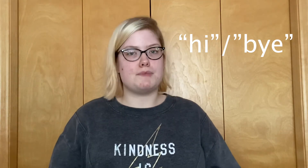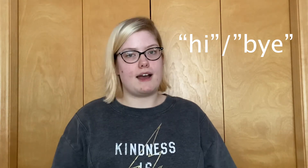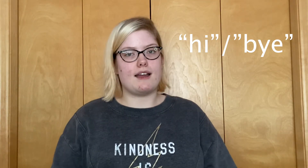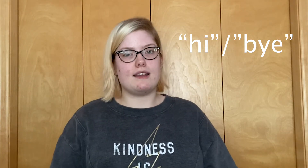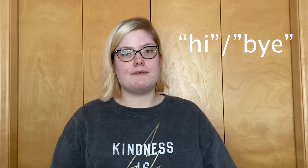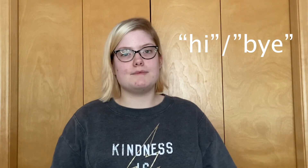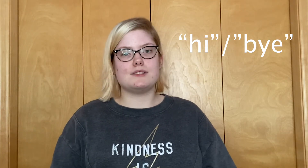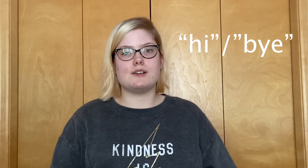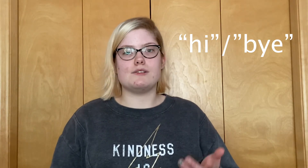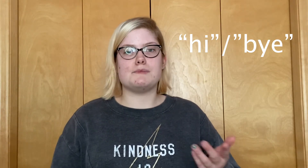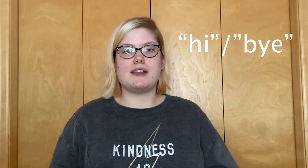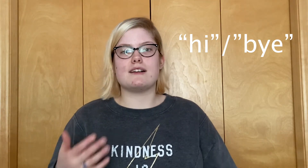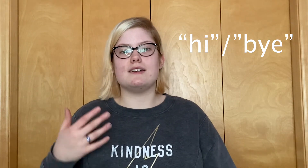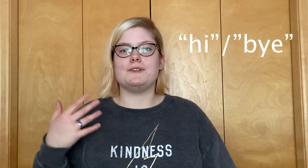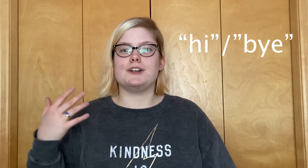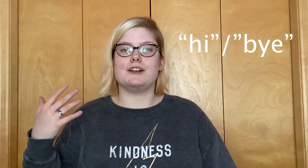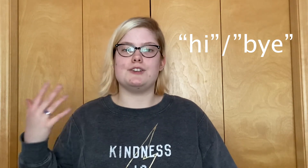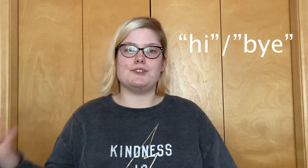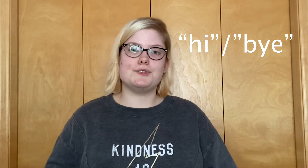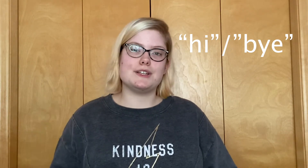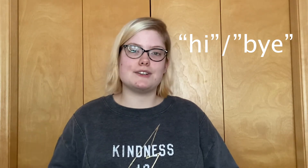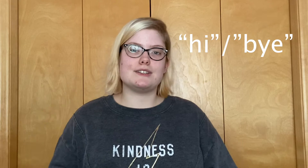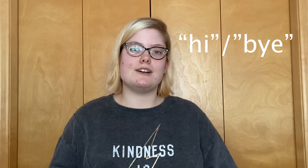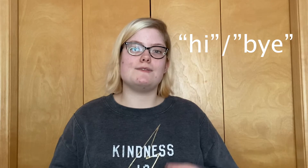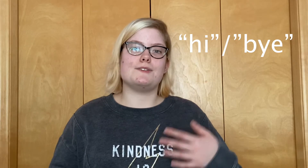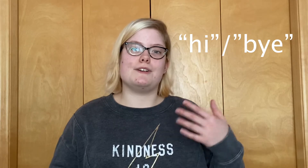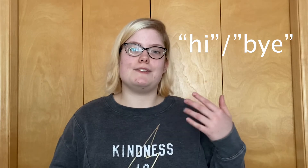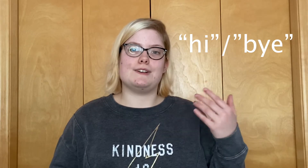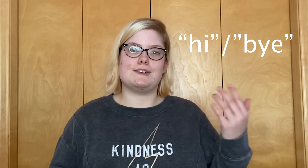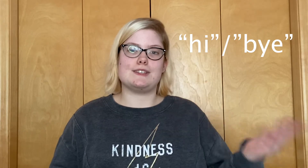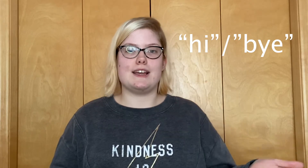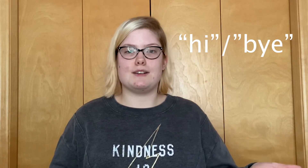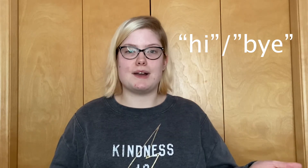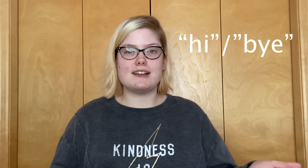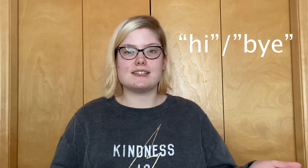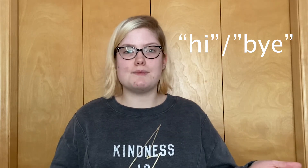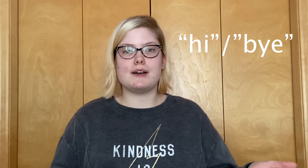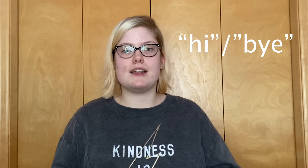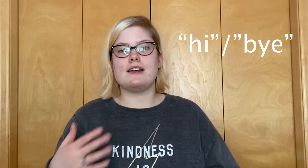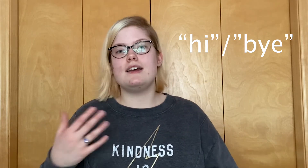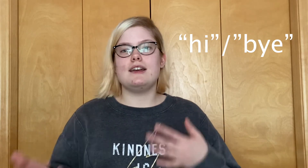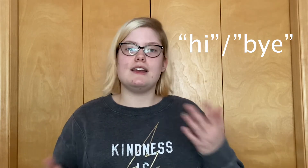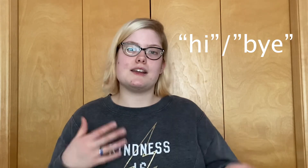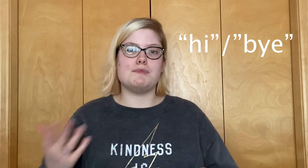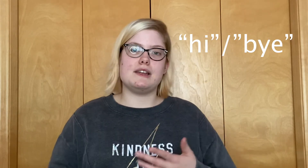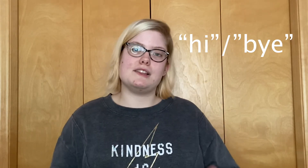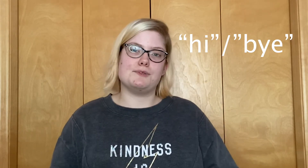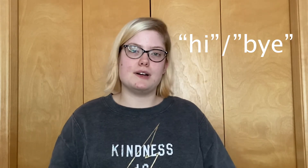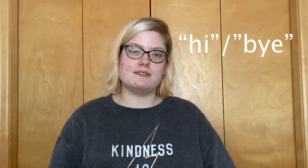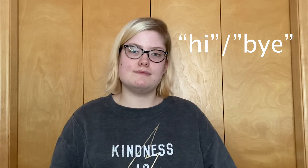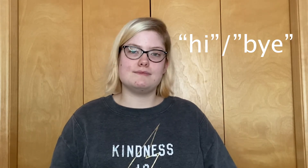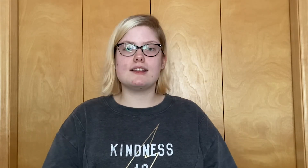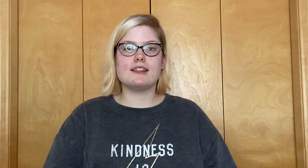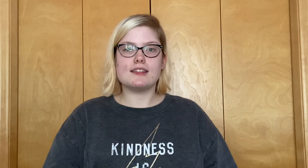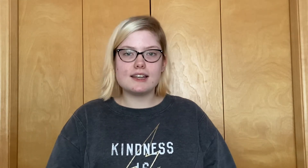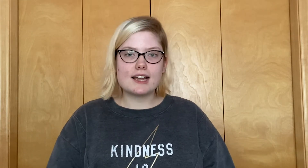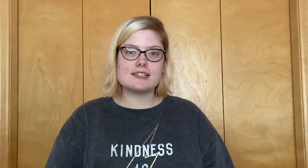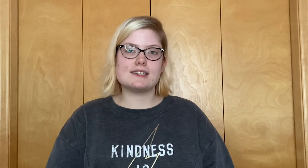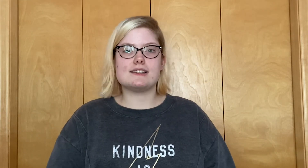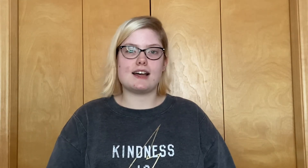bye. So depending on if you're introducing yourself or if you're saying goodbye to somebody, it can be either one. The next sign